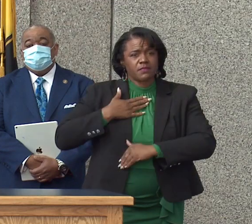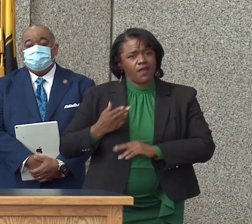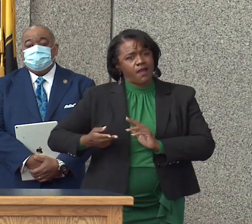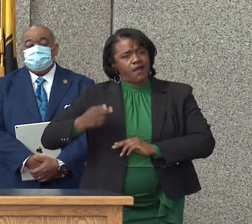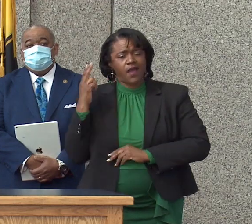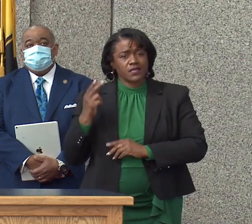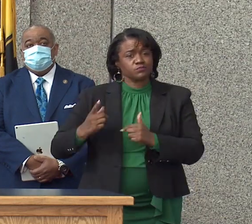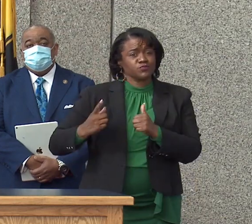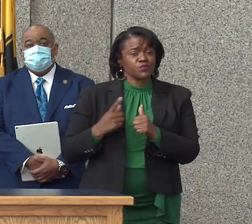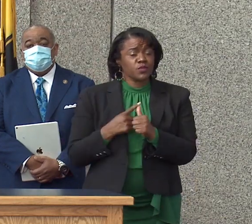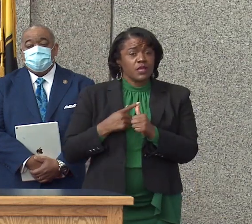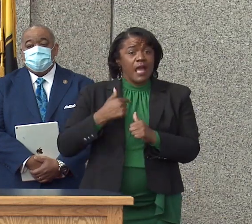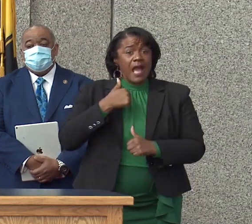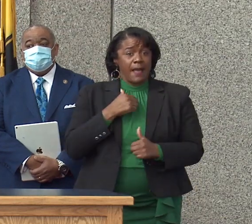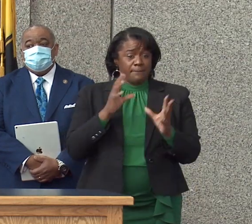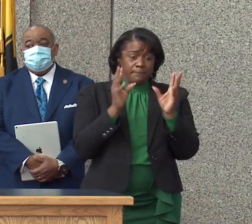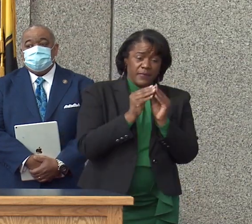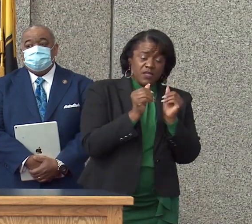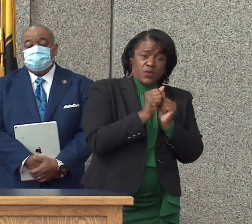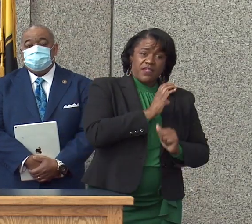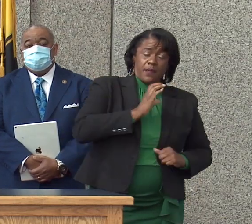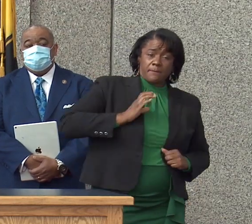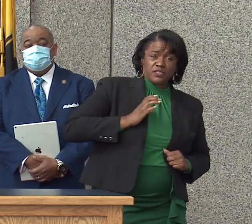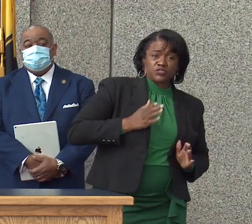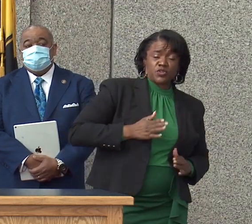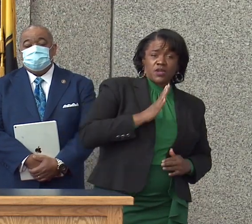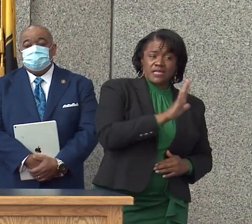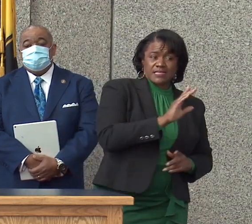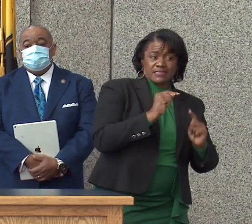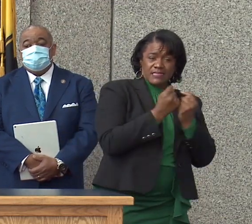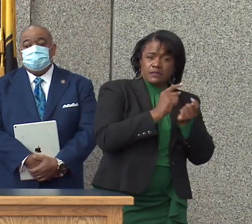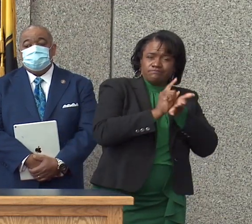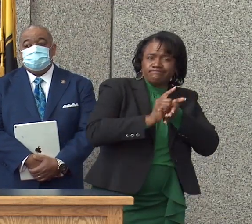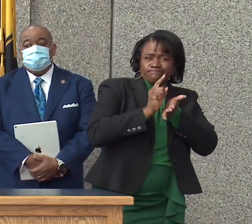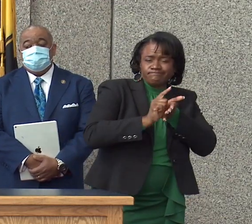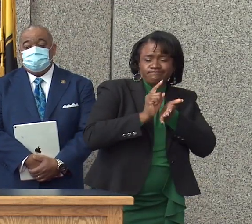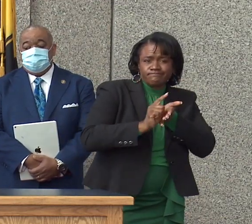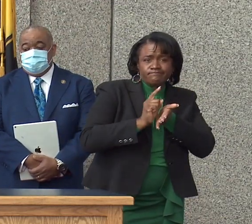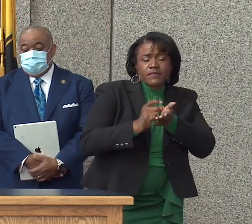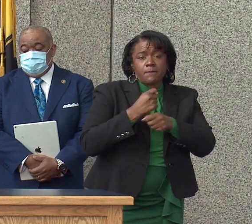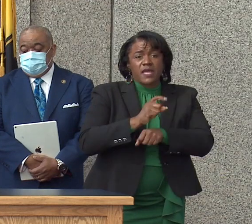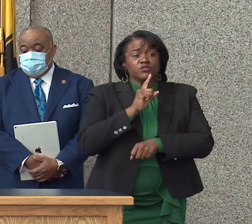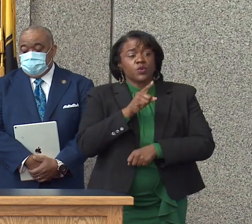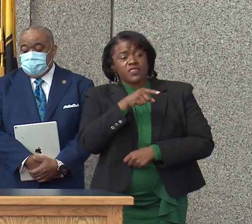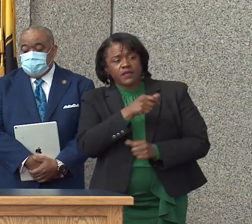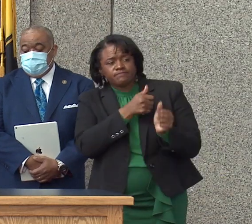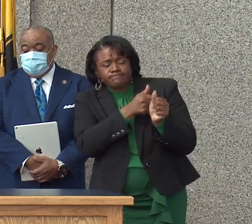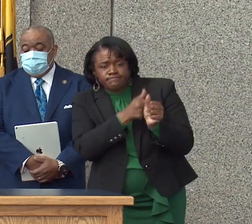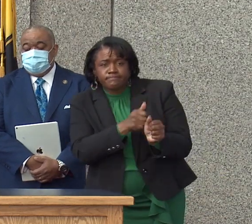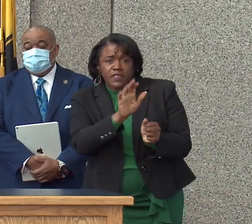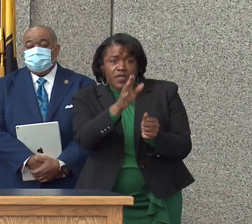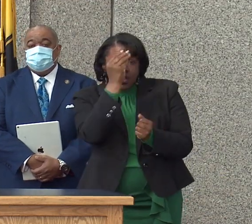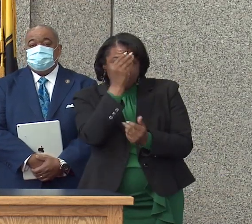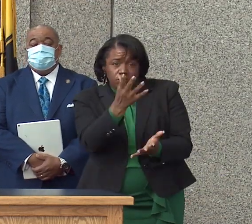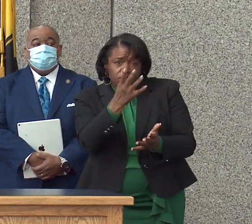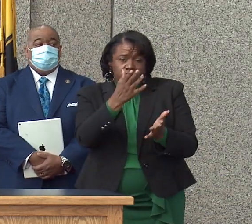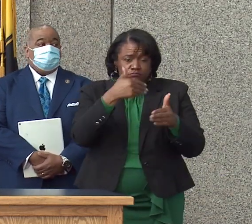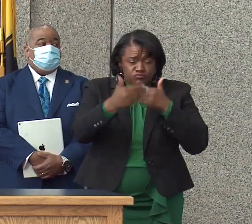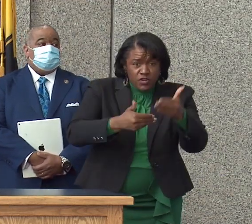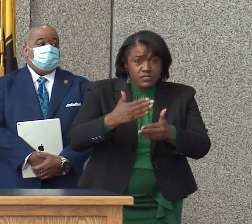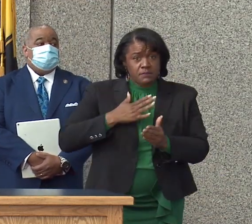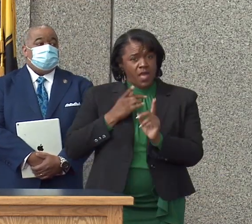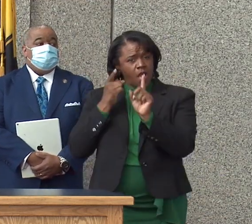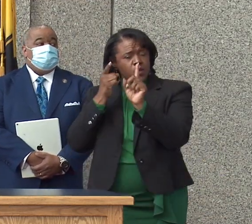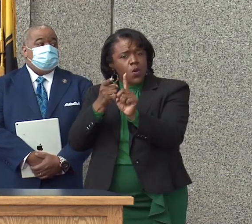my office will be meeting with the commissioner and his team on a weekly basis to get an update on their progress. It is my goal